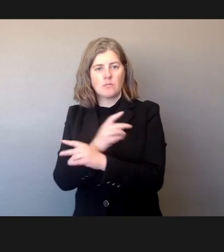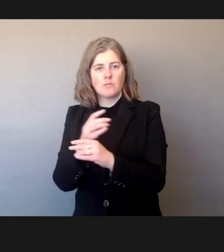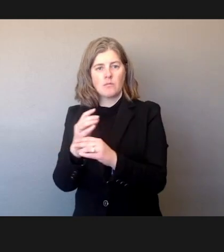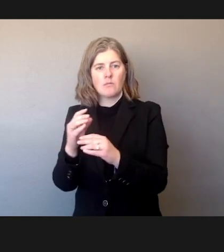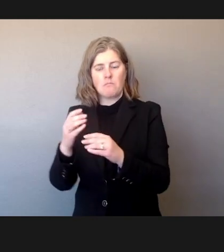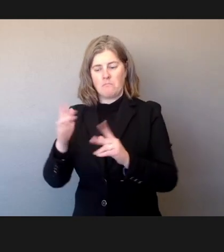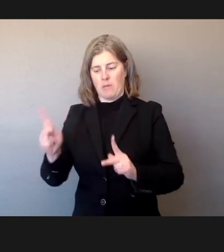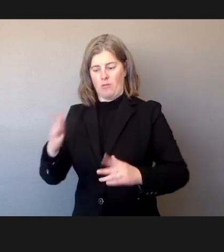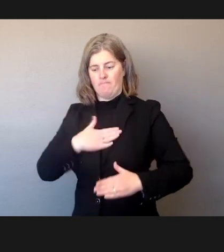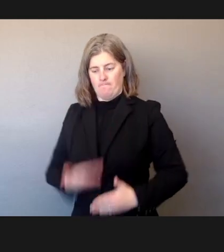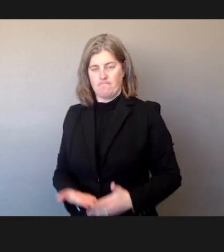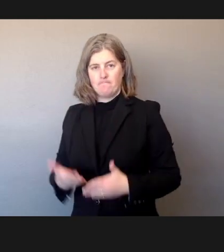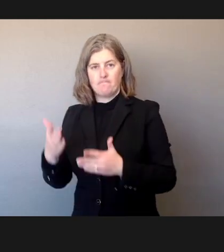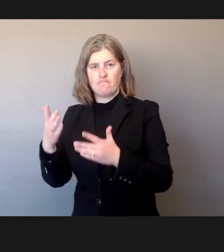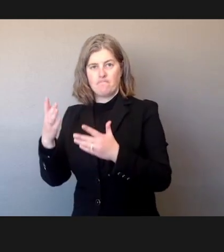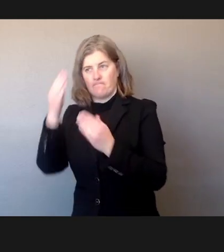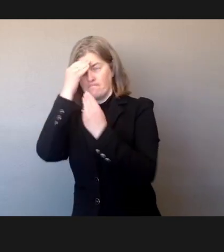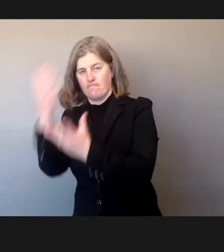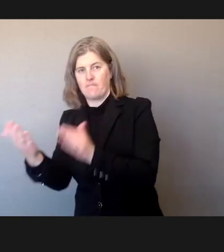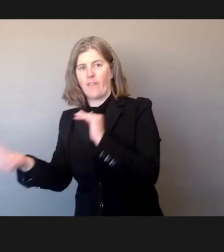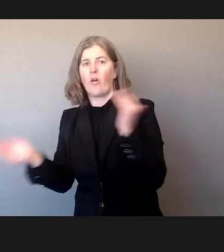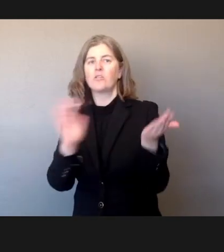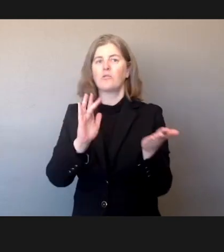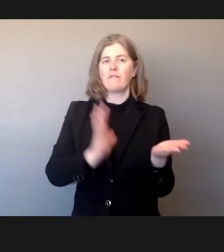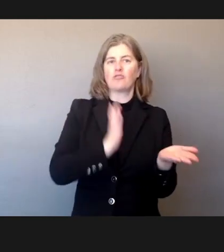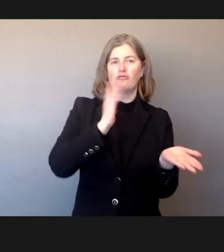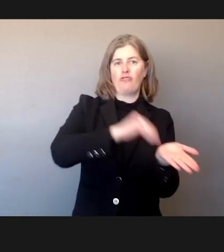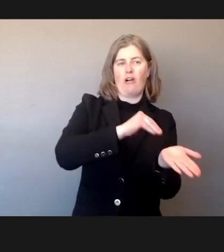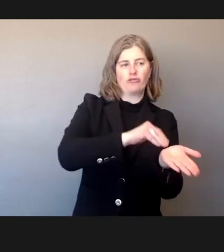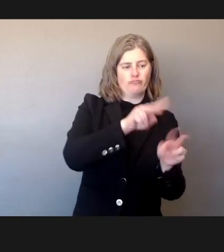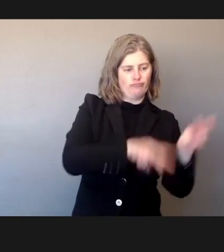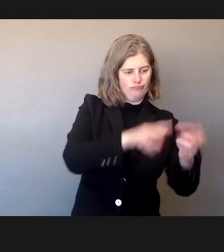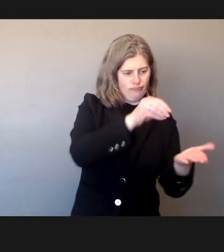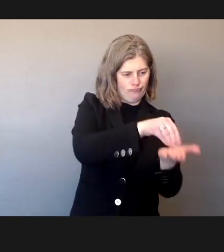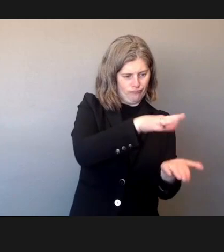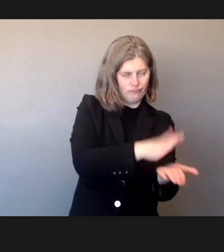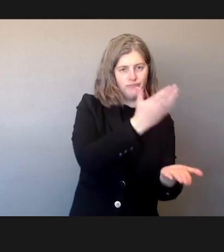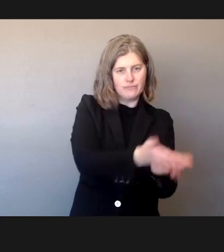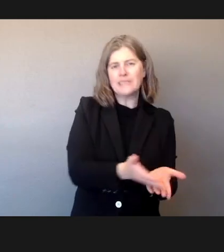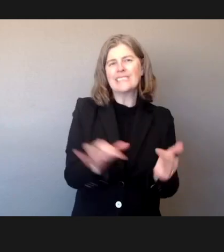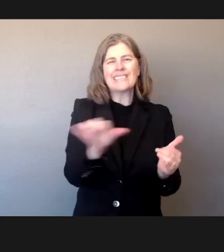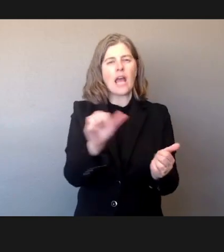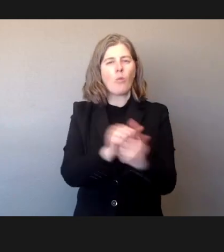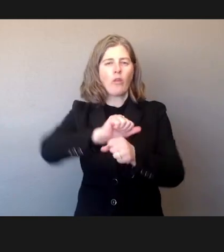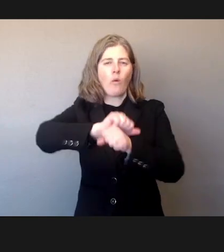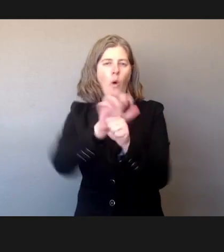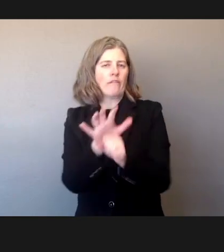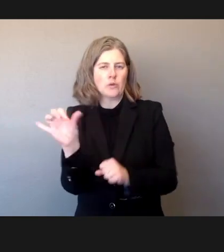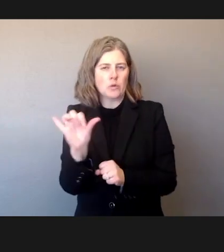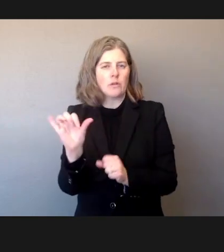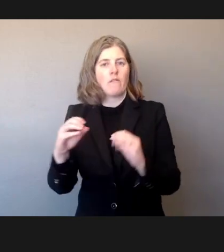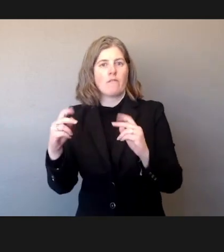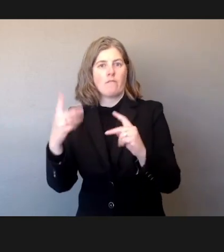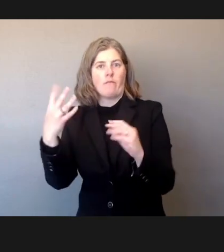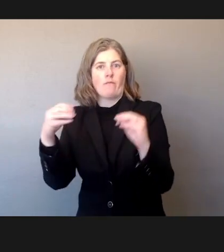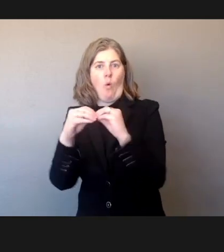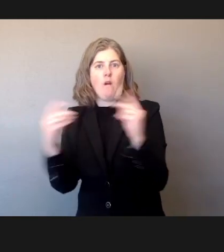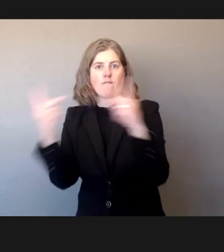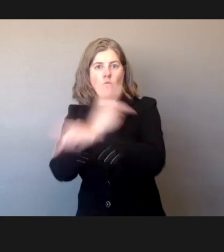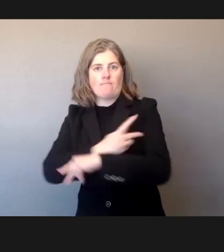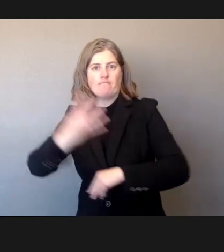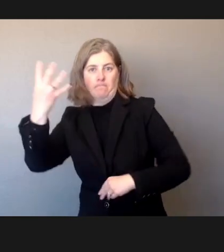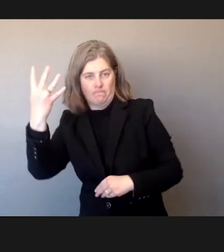of vaccine reactions as there are medical reports. This is true with COVID as well. And